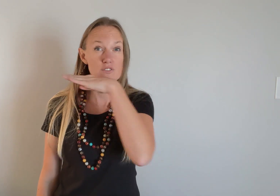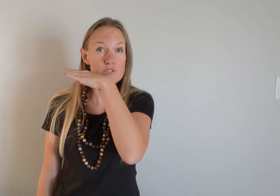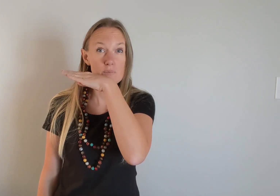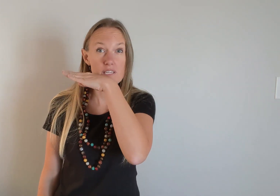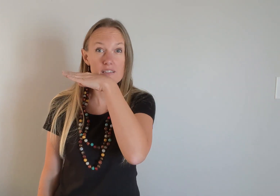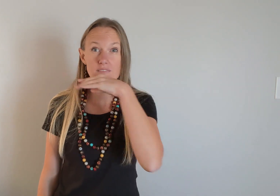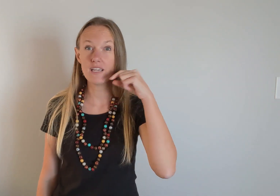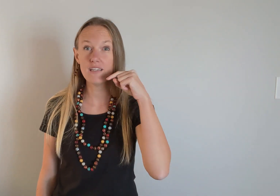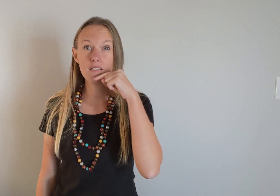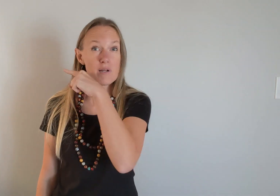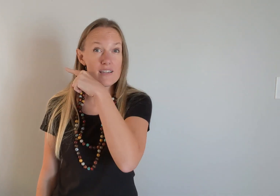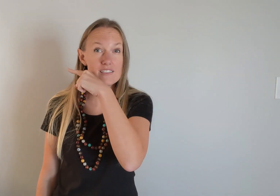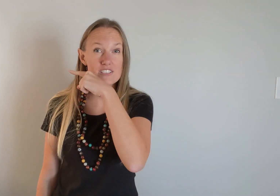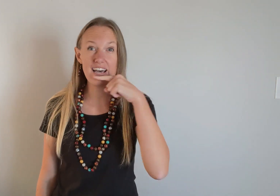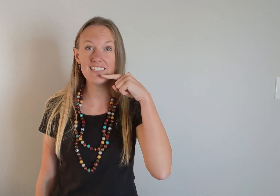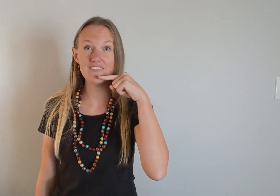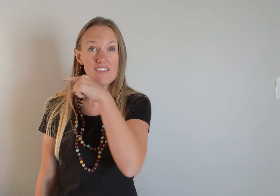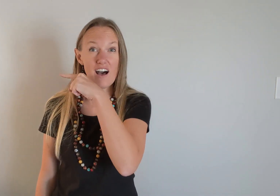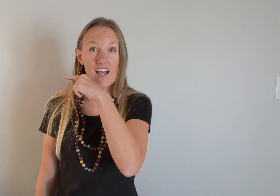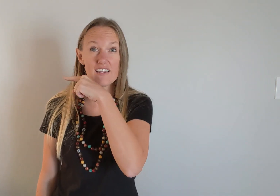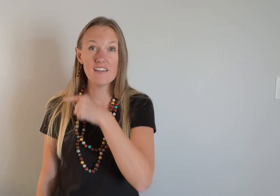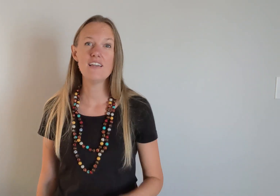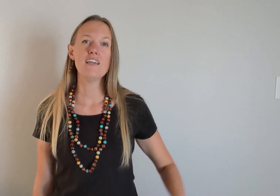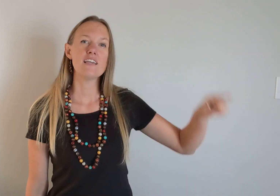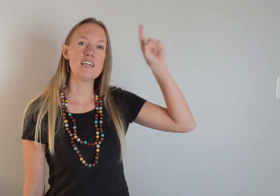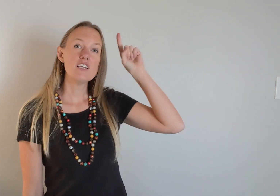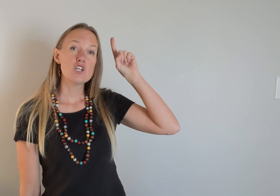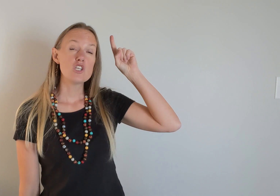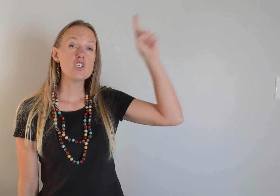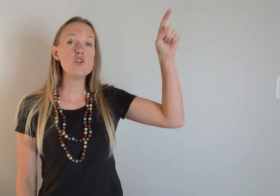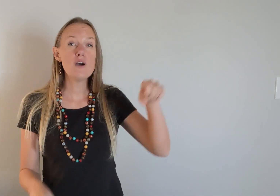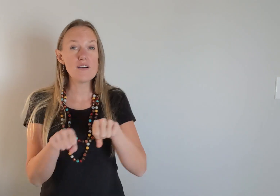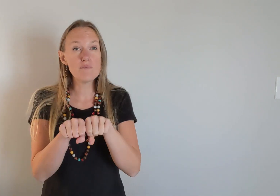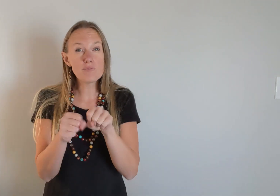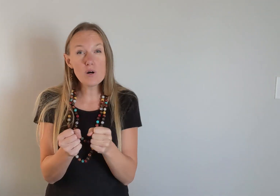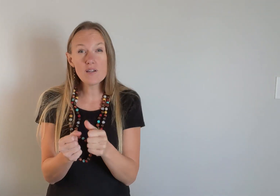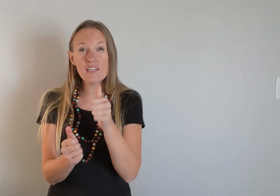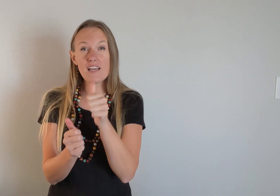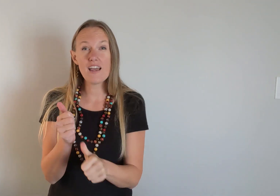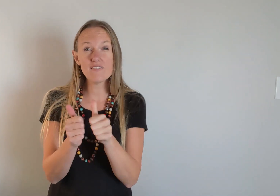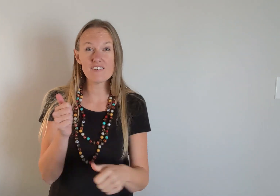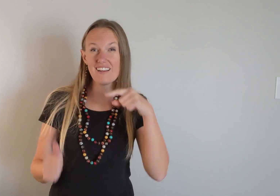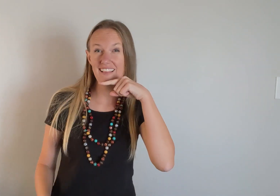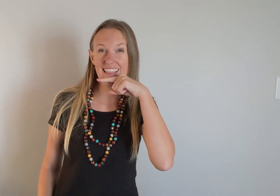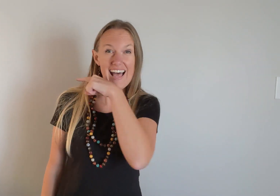do a B, okay? But I'm going to do that for lie, okay? You have broken every